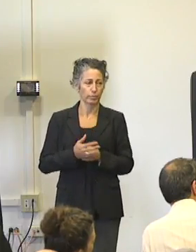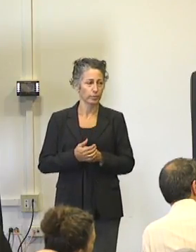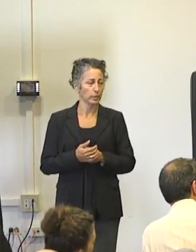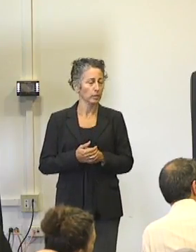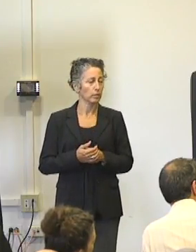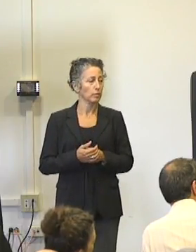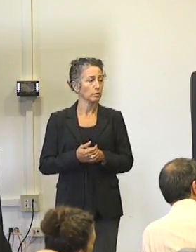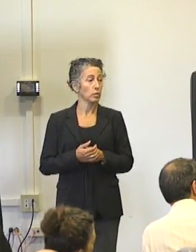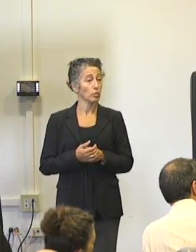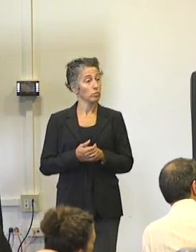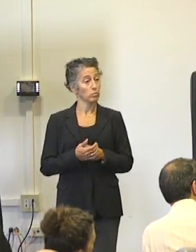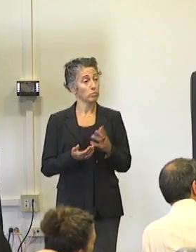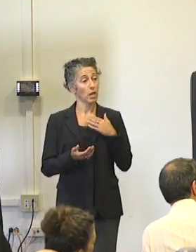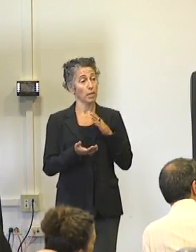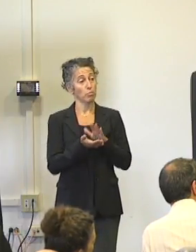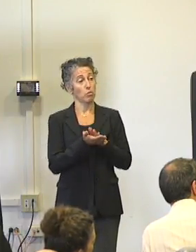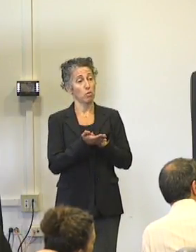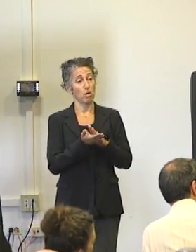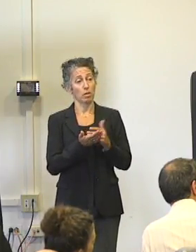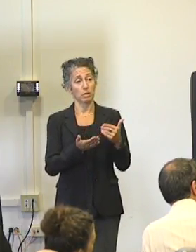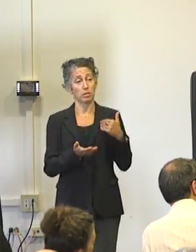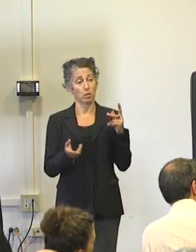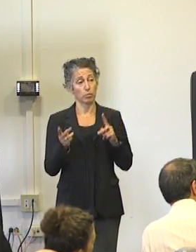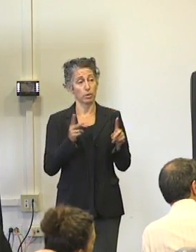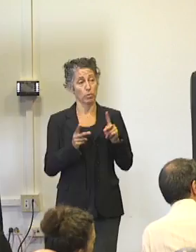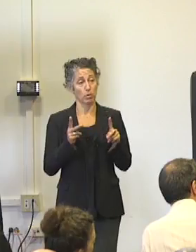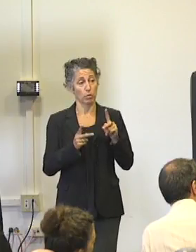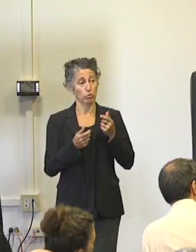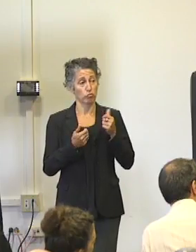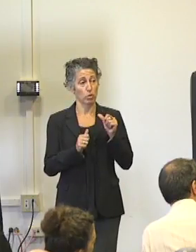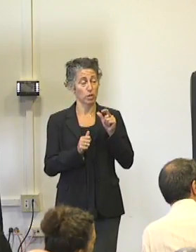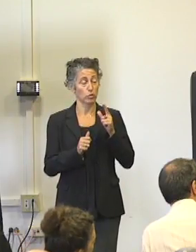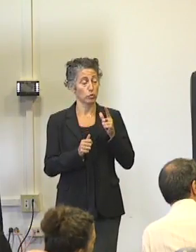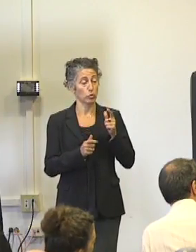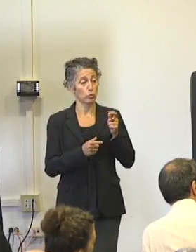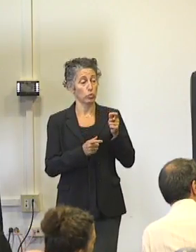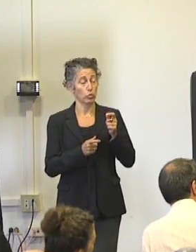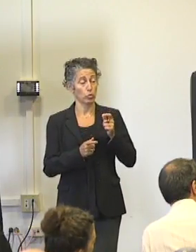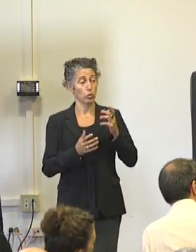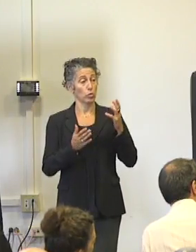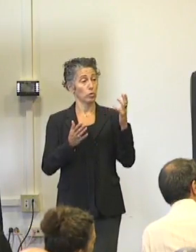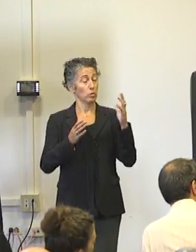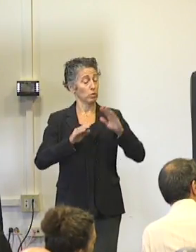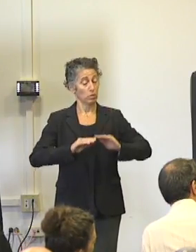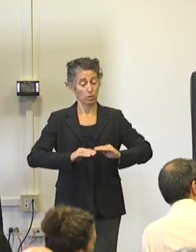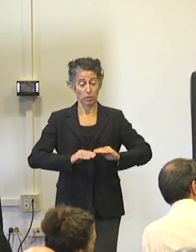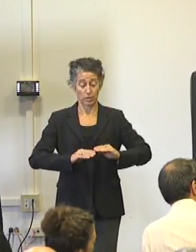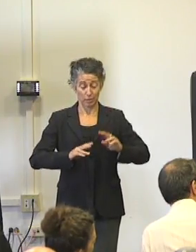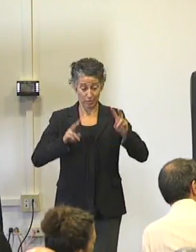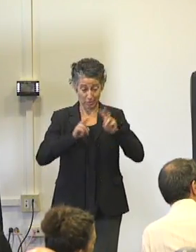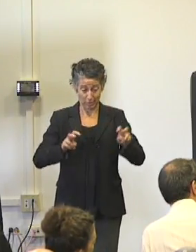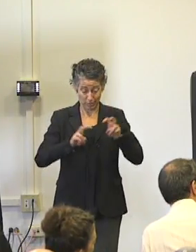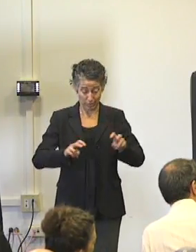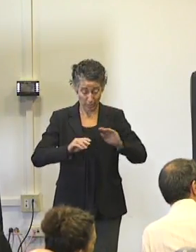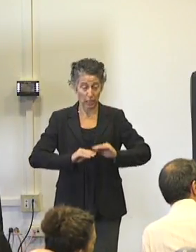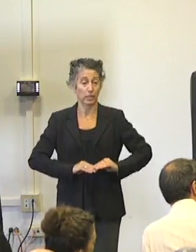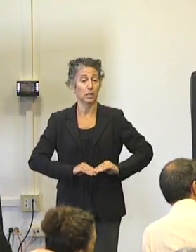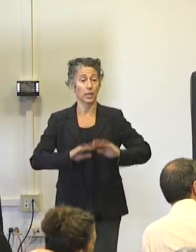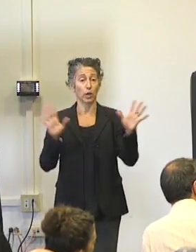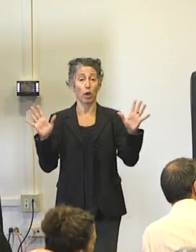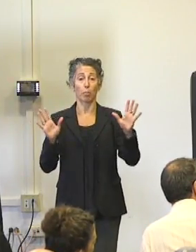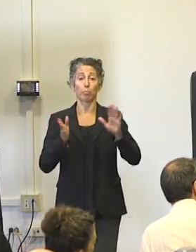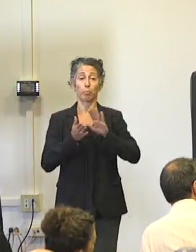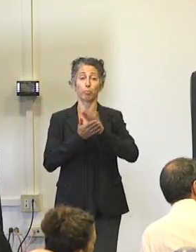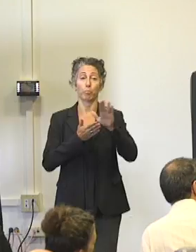So I applaud these young people who are trying to restore transparency and intellectual integrity so that there can be that. I mean, I don't have